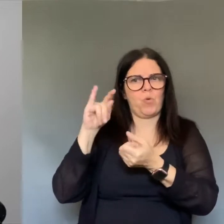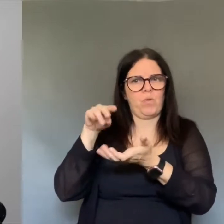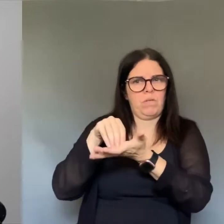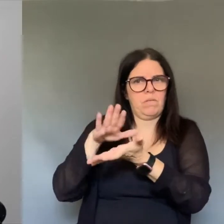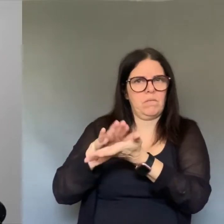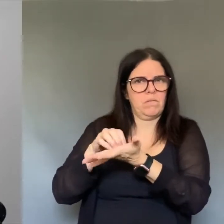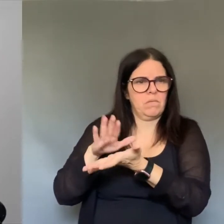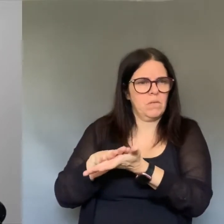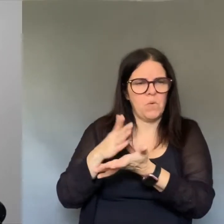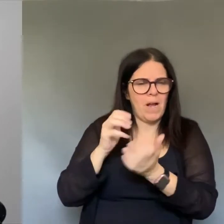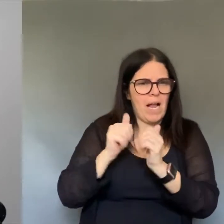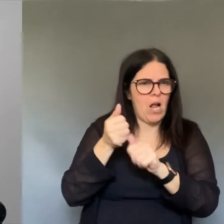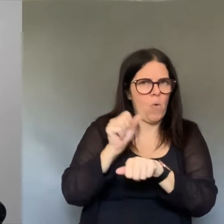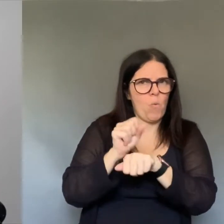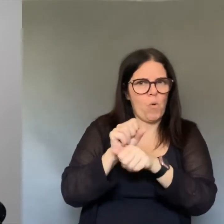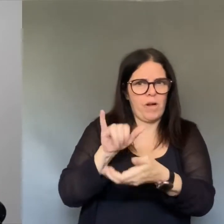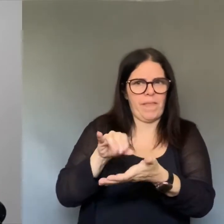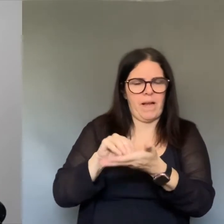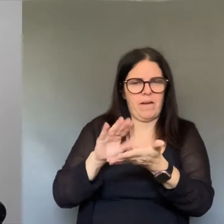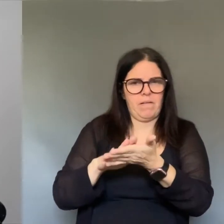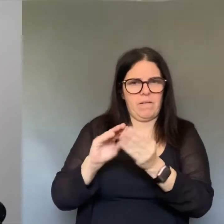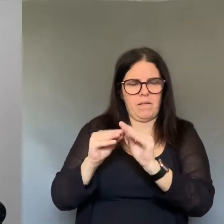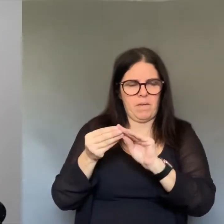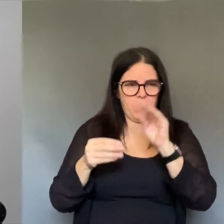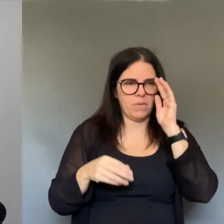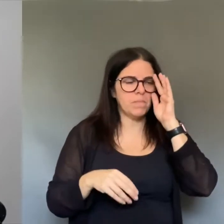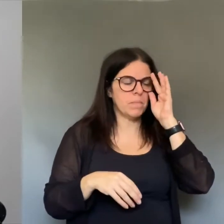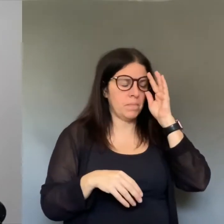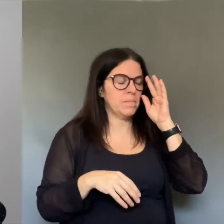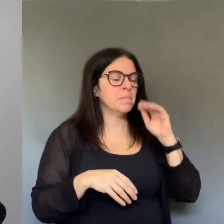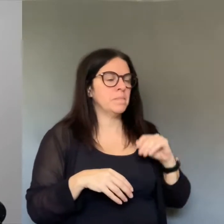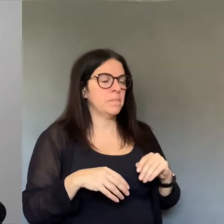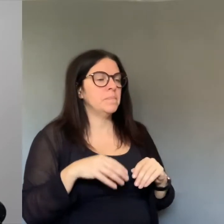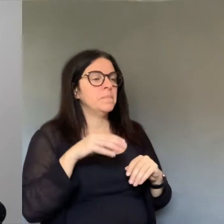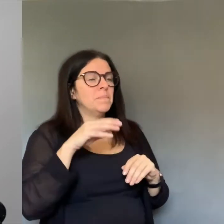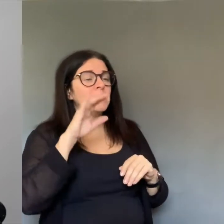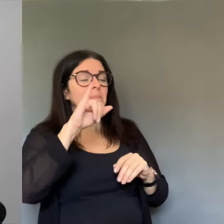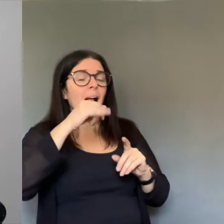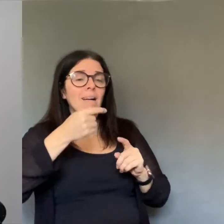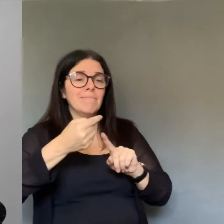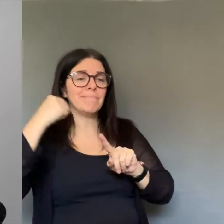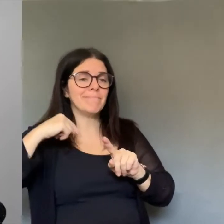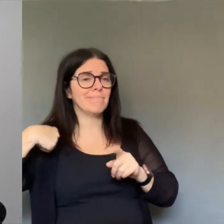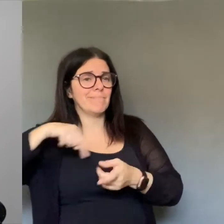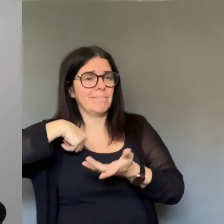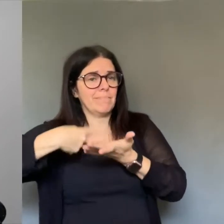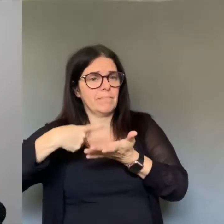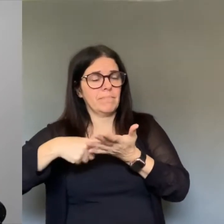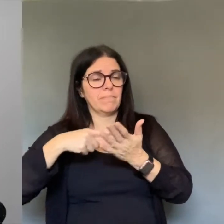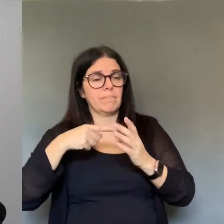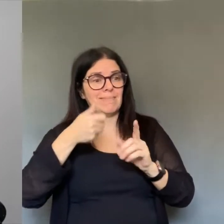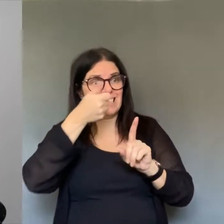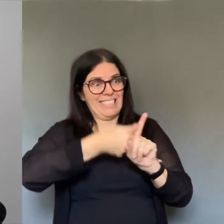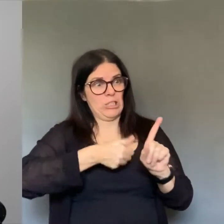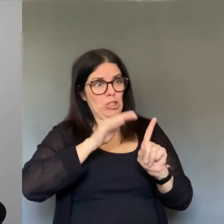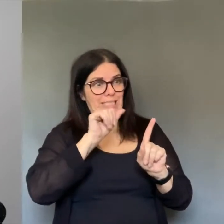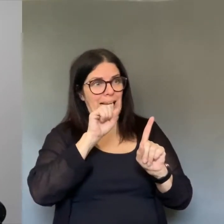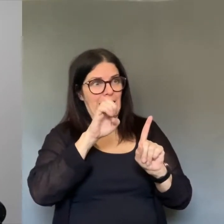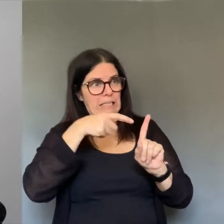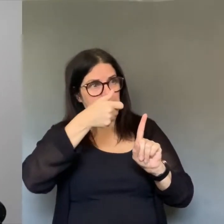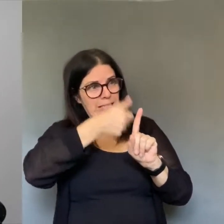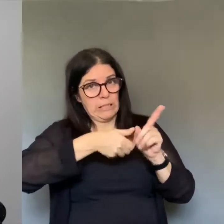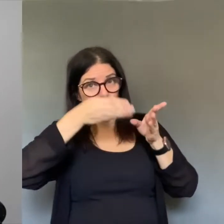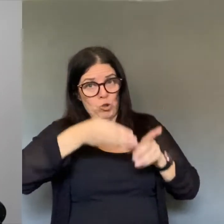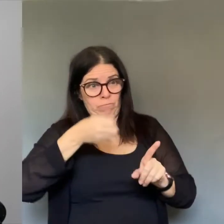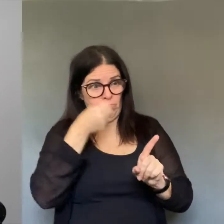So who's in charge of keeping track? Is this individual doctors or is this a particular segment of the health unit that's supposed to be watching